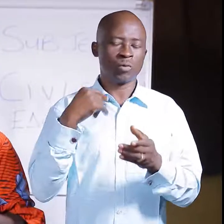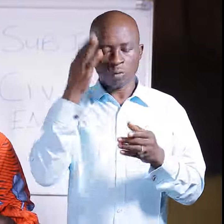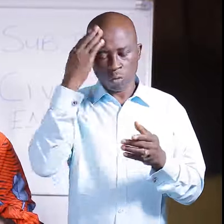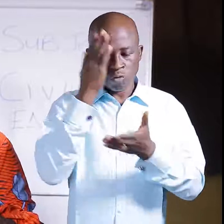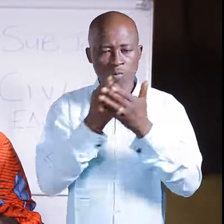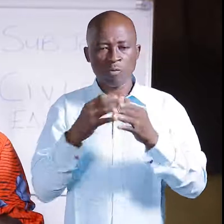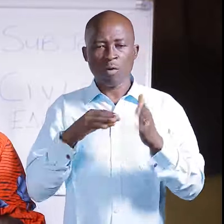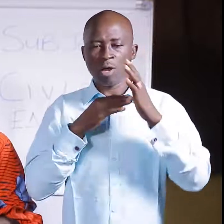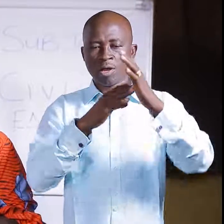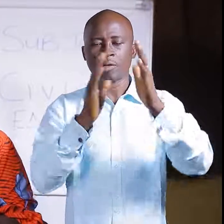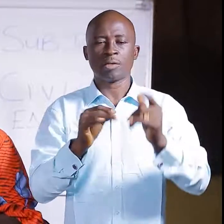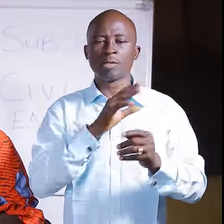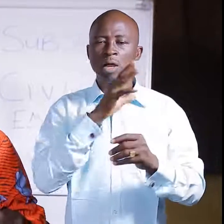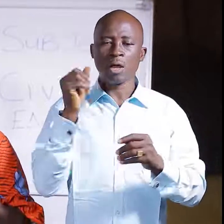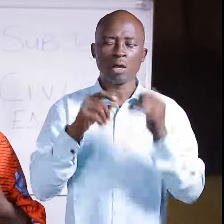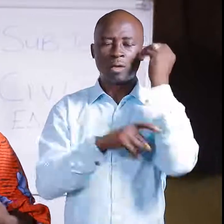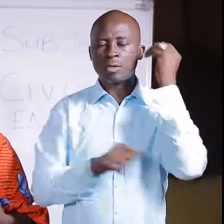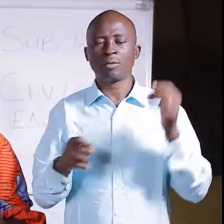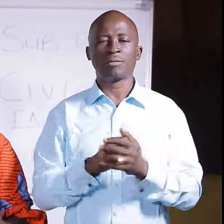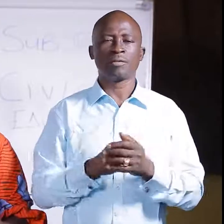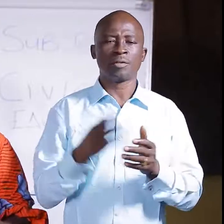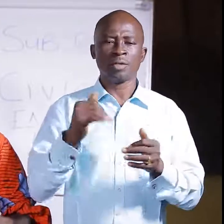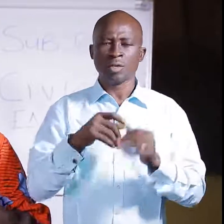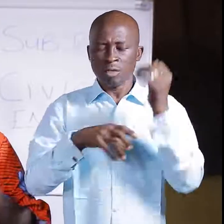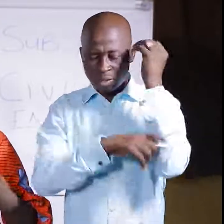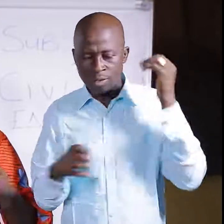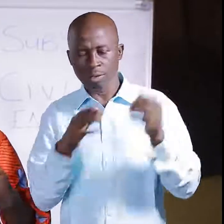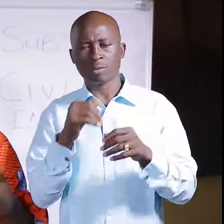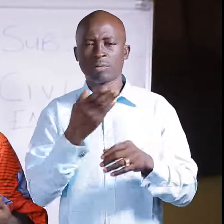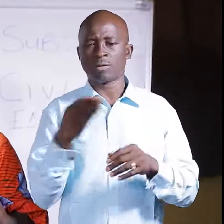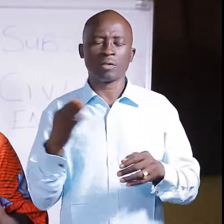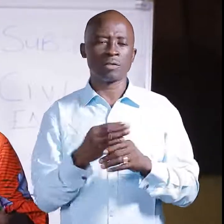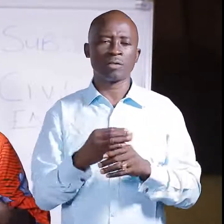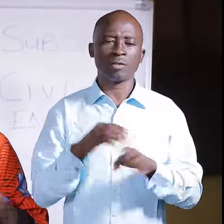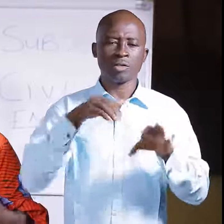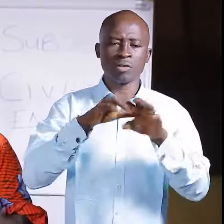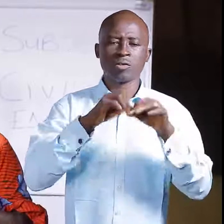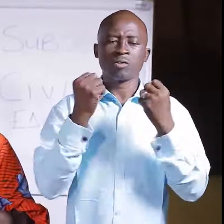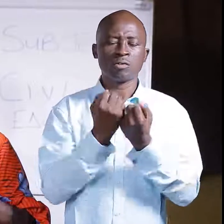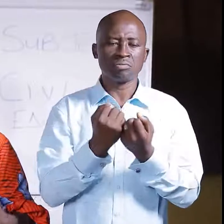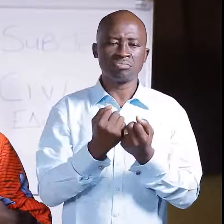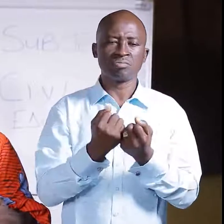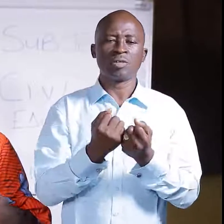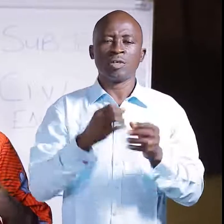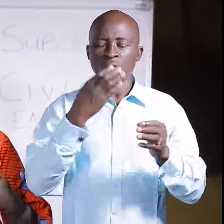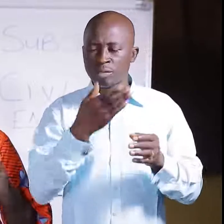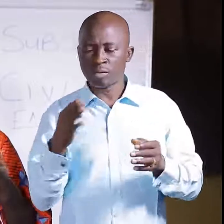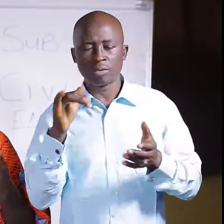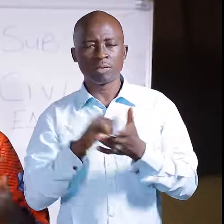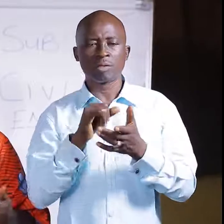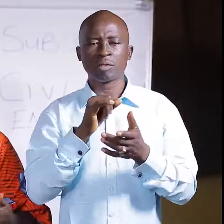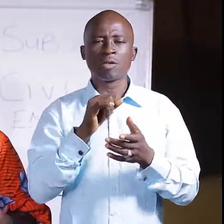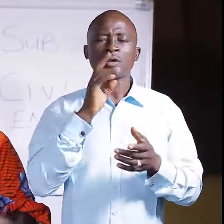our leaders are corrupt. They take the resources of the society, the resources that they are supposed